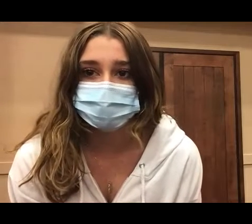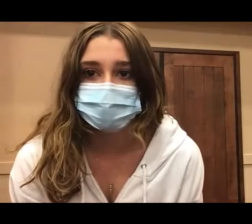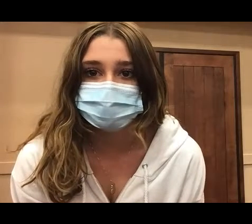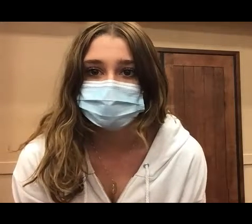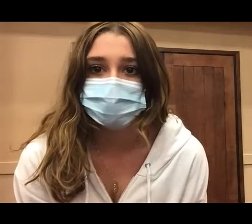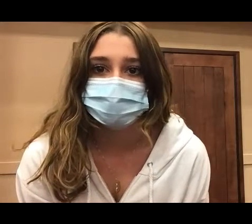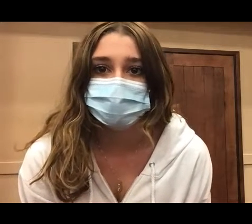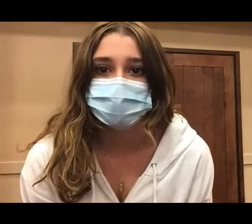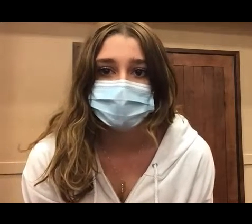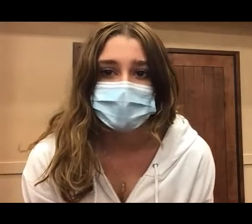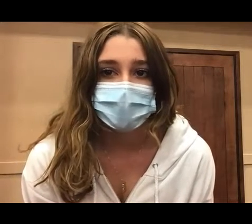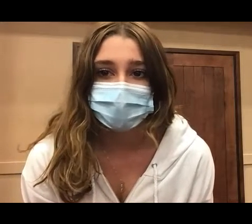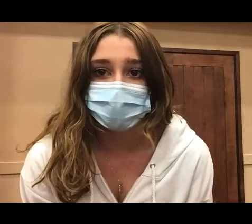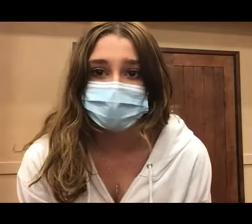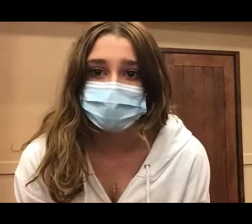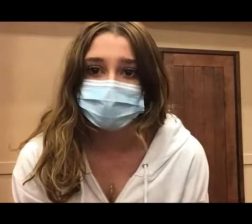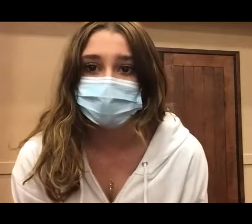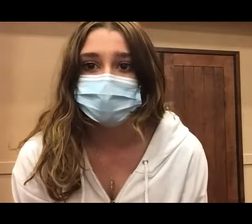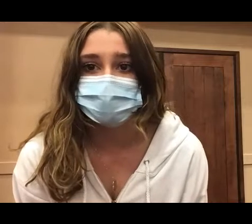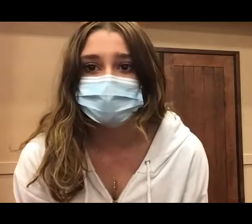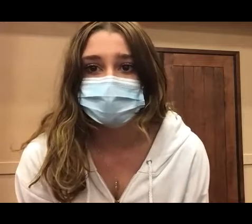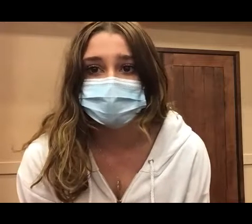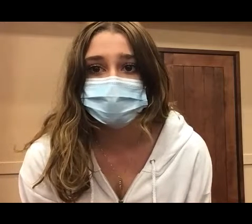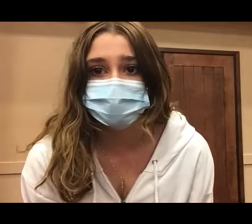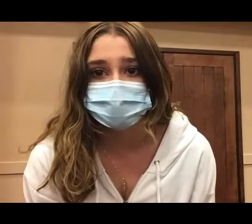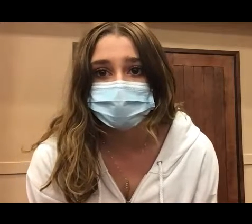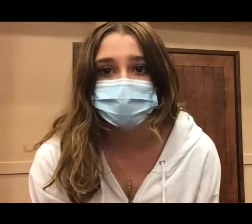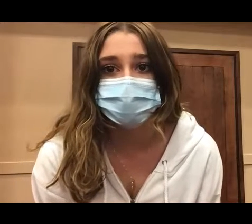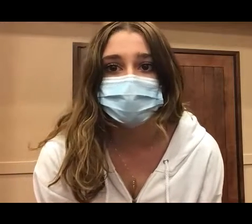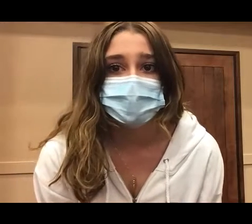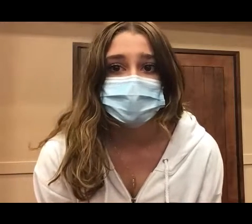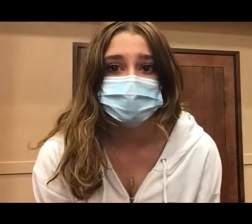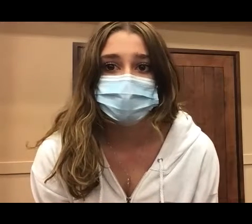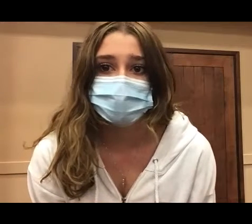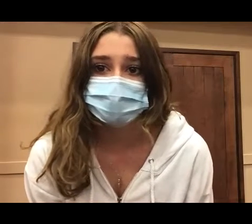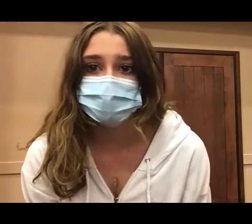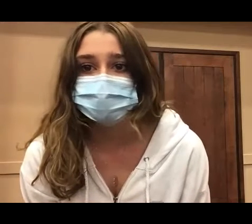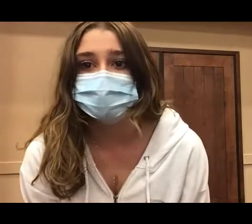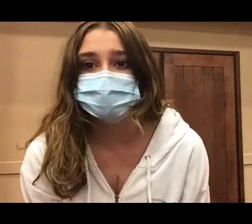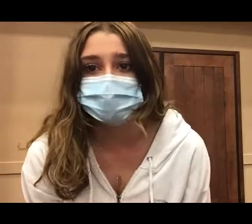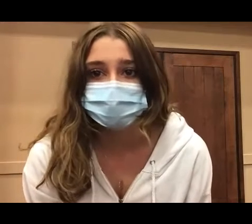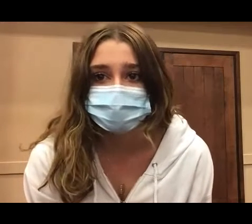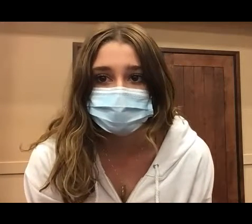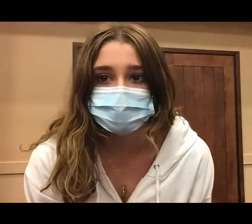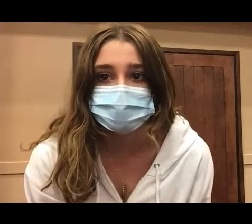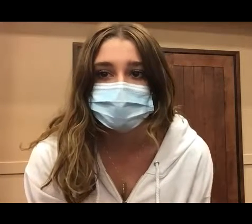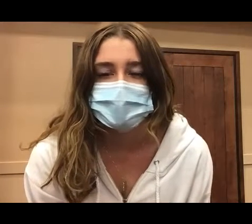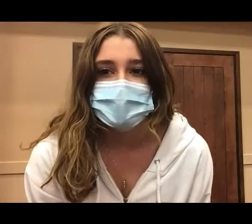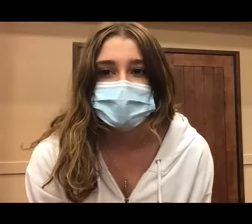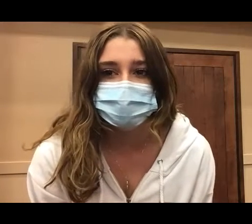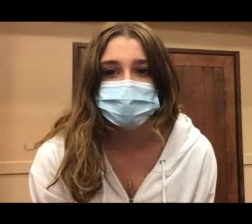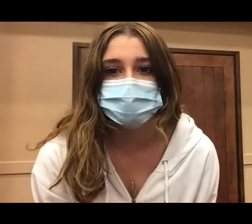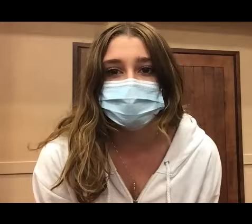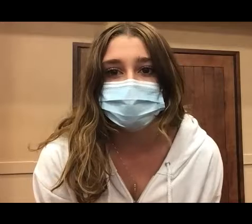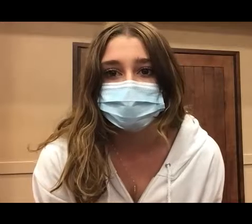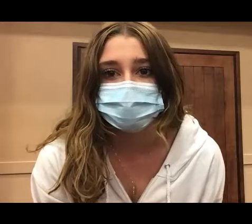sacrifice of the Mass throughout the world, I offer them for all the intentions of your Sacred Heart, the salvation of souls, reparation of sin,